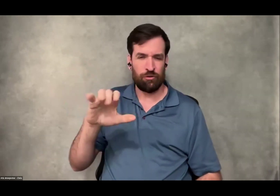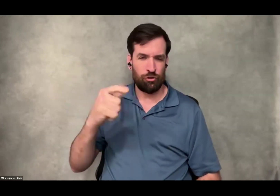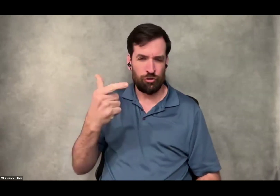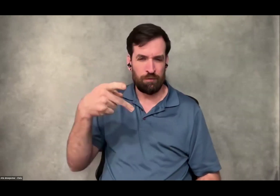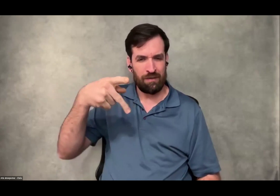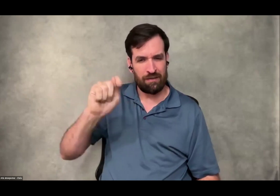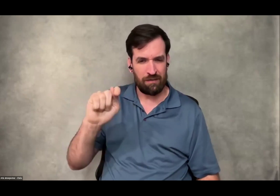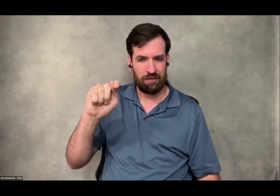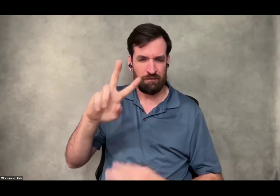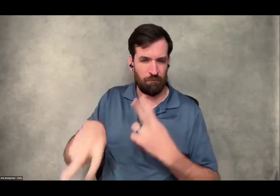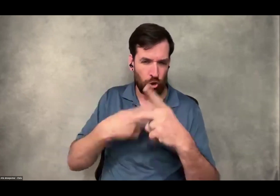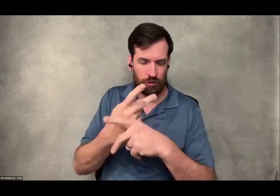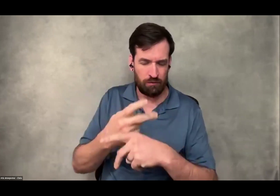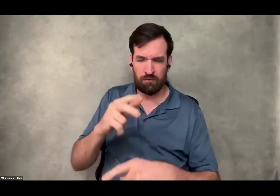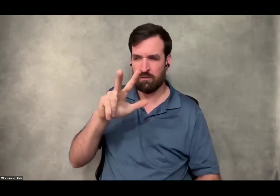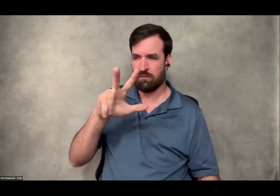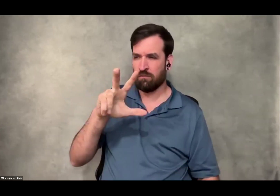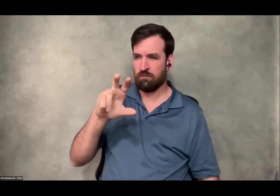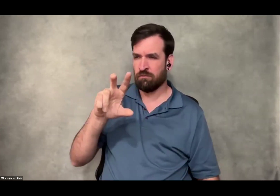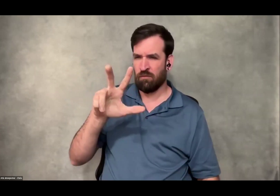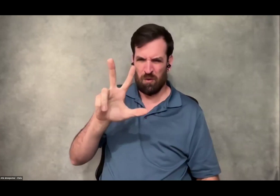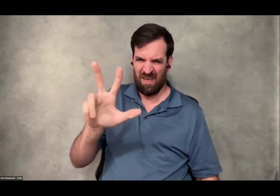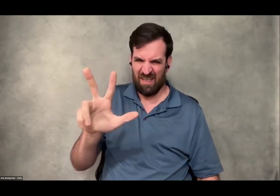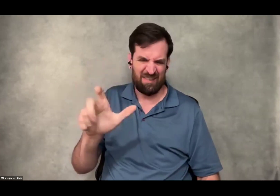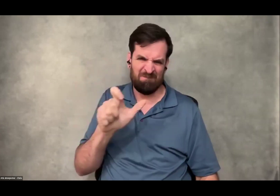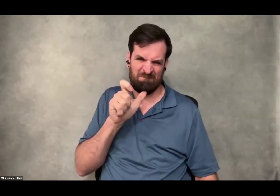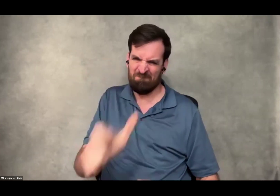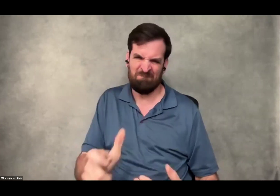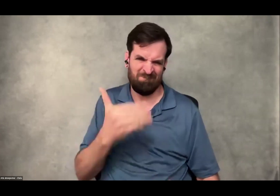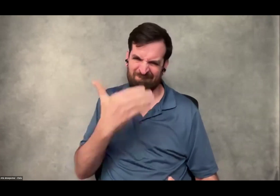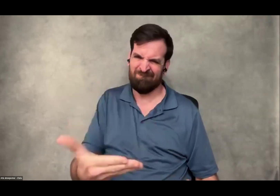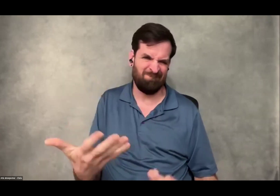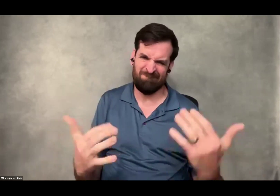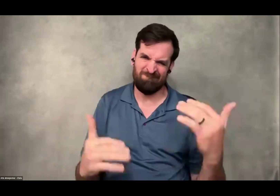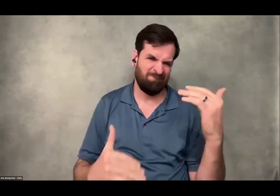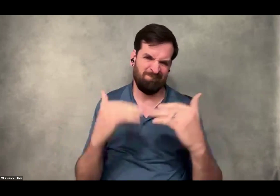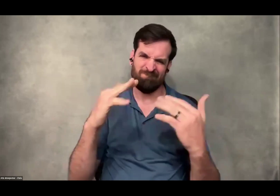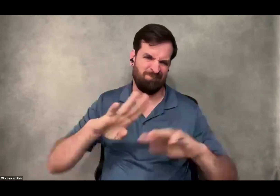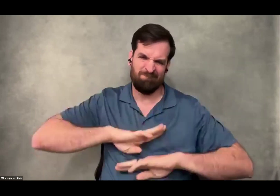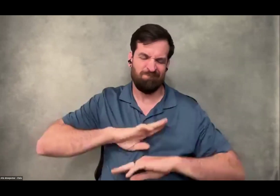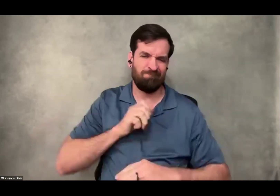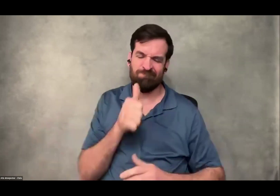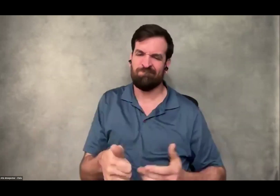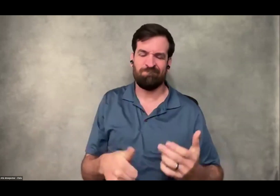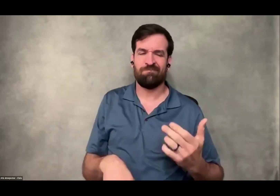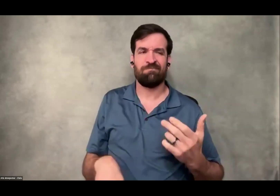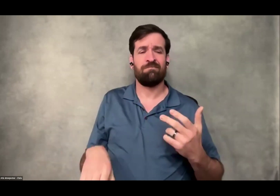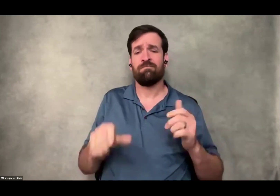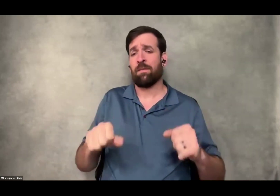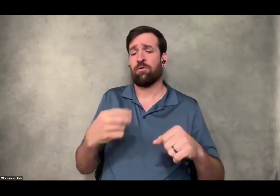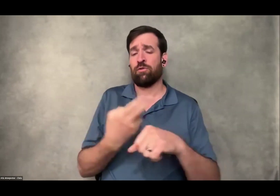Dolly 3, I think. It's not up to par at all. If you know, if you're able to